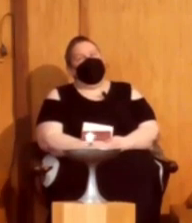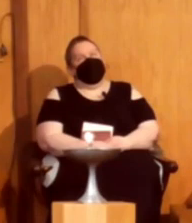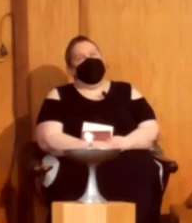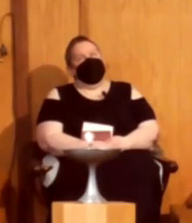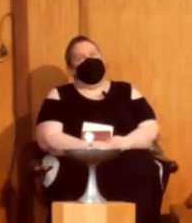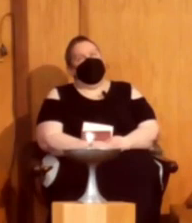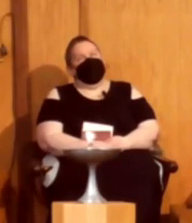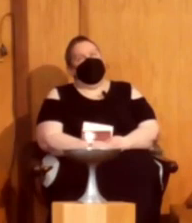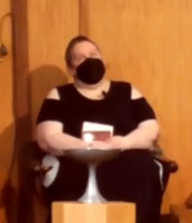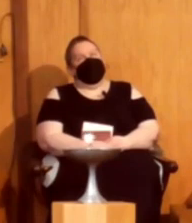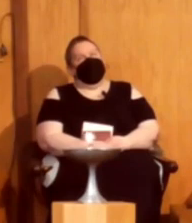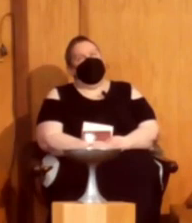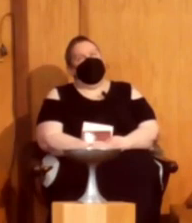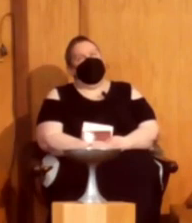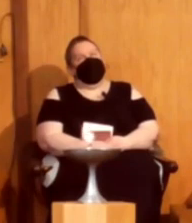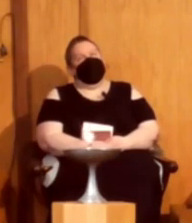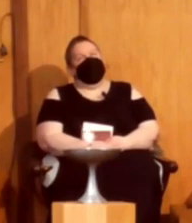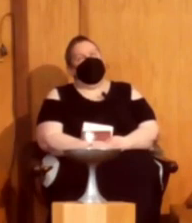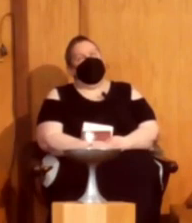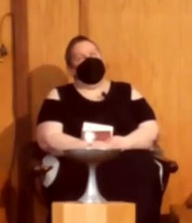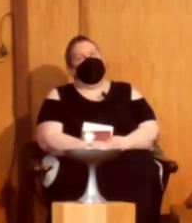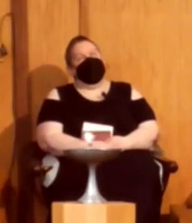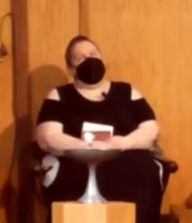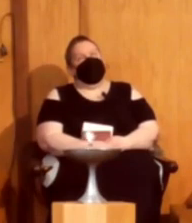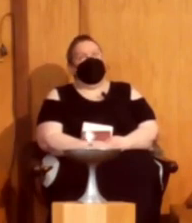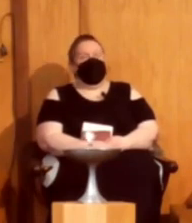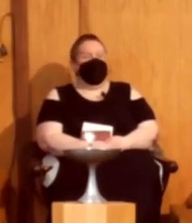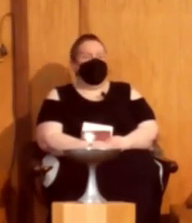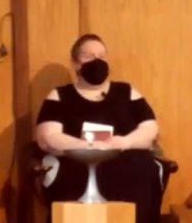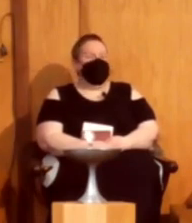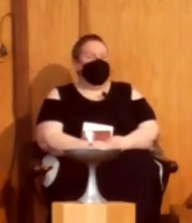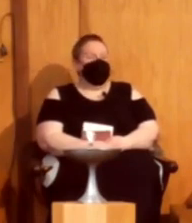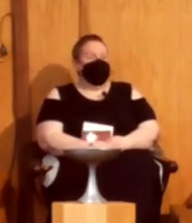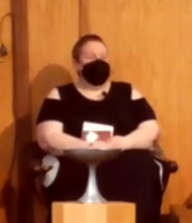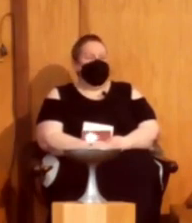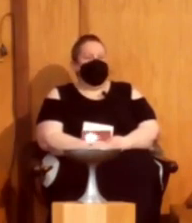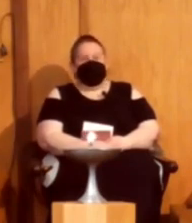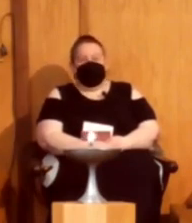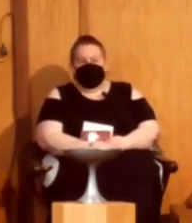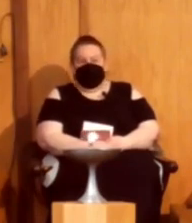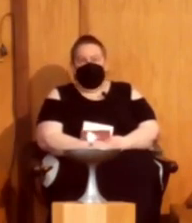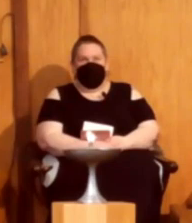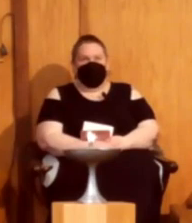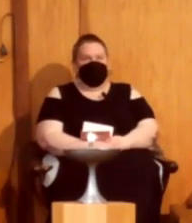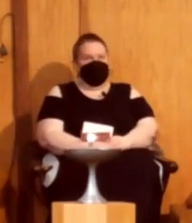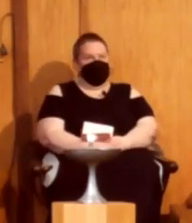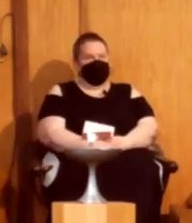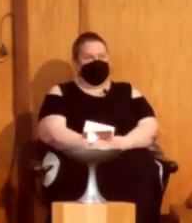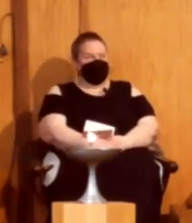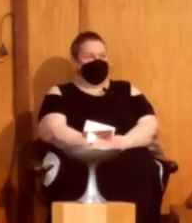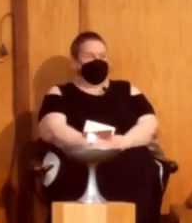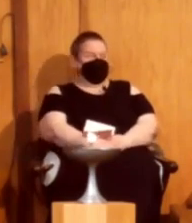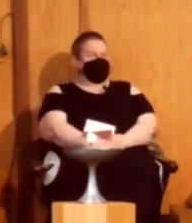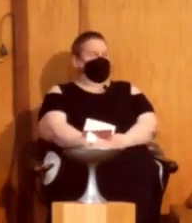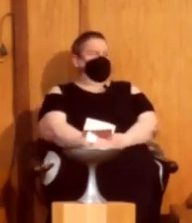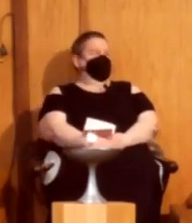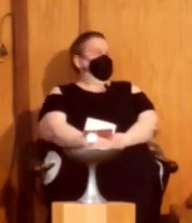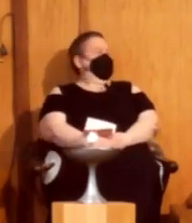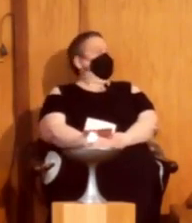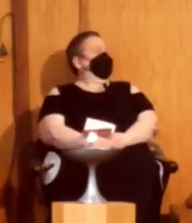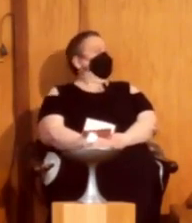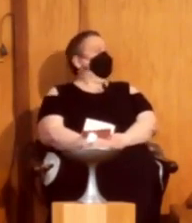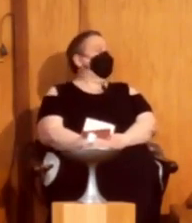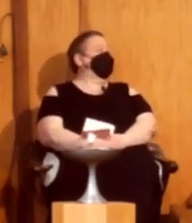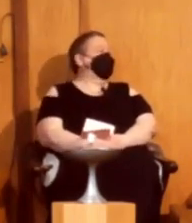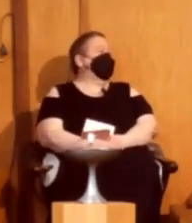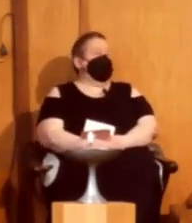this community and its mission. And without your support, the flame of justice, community, and